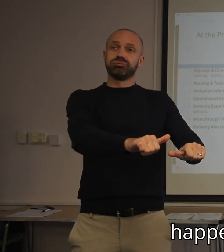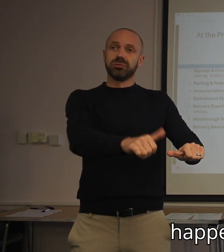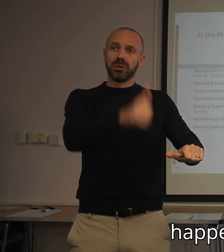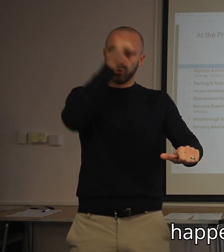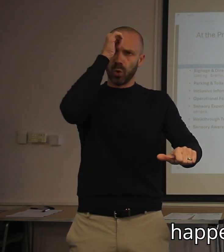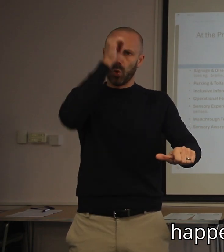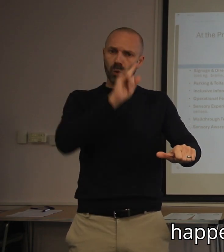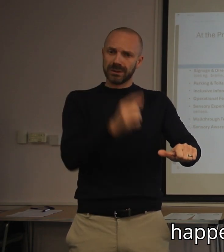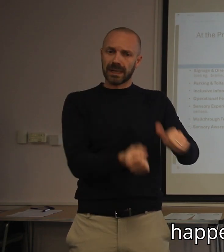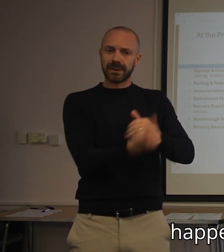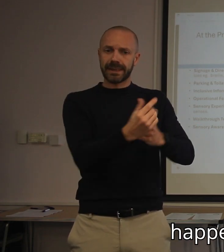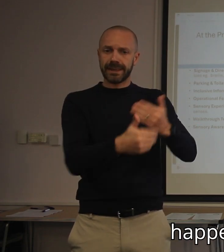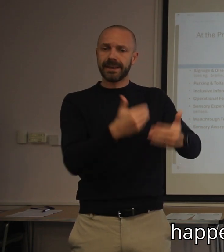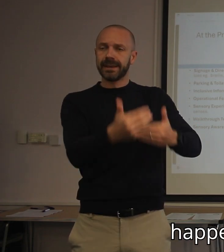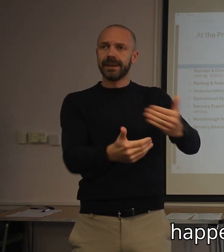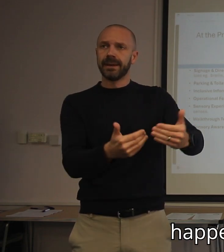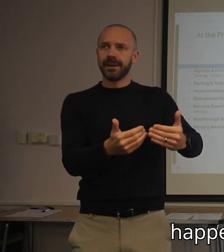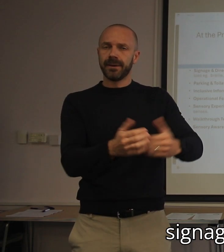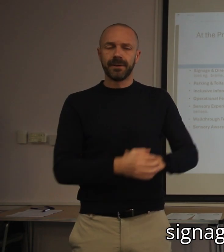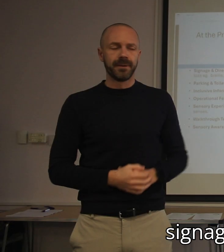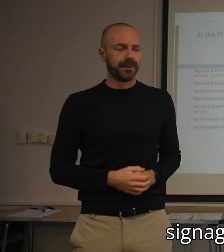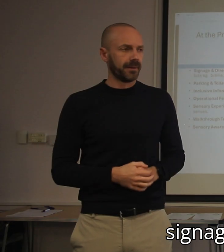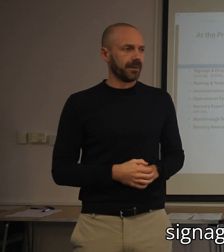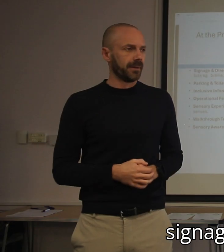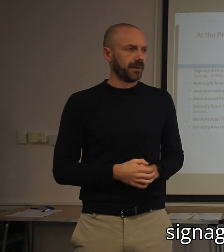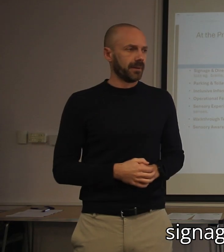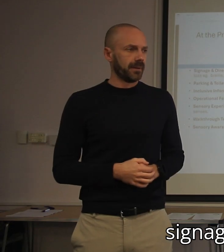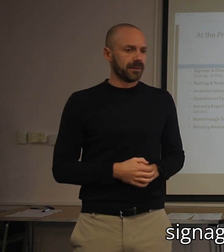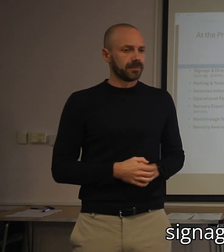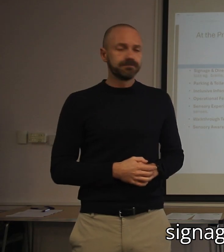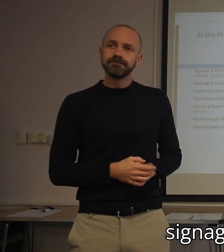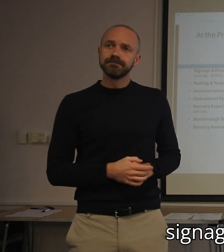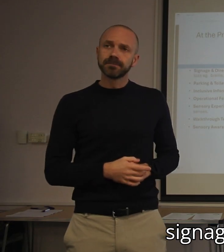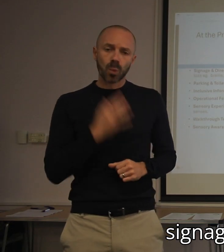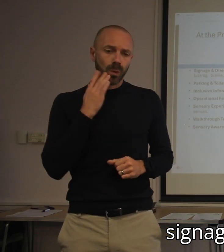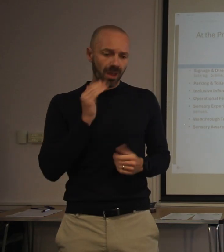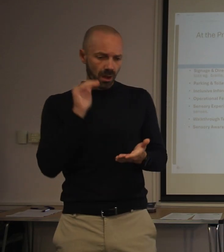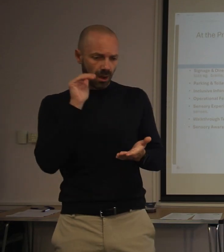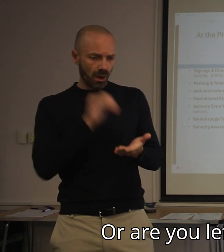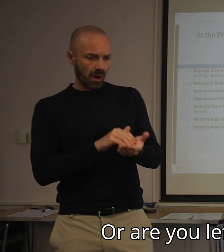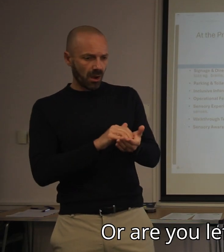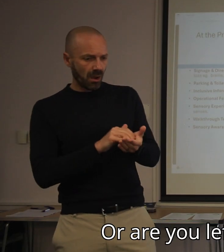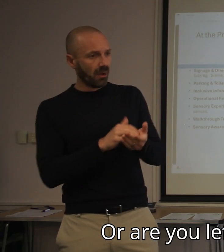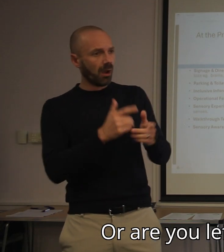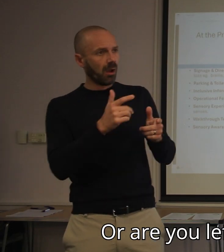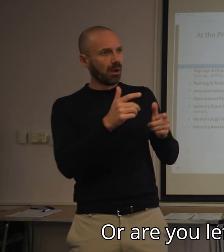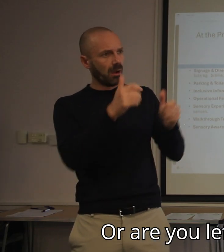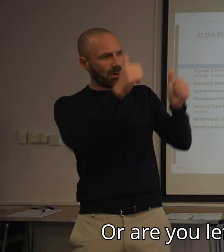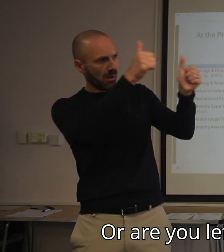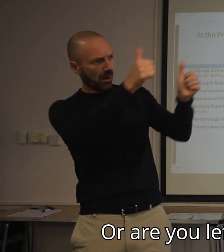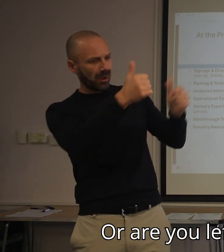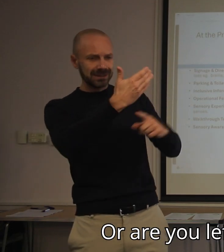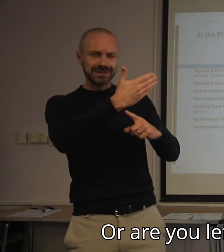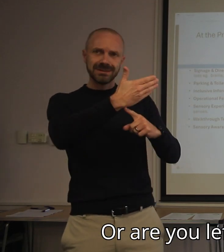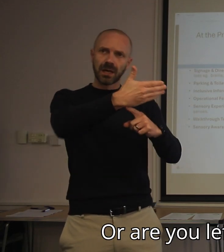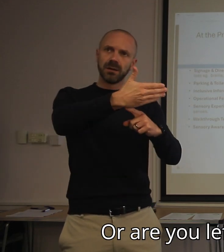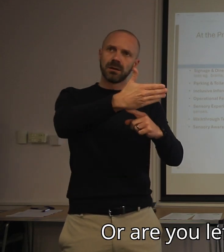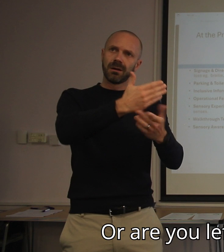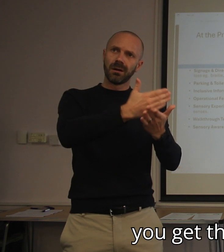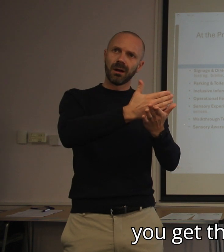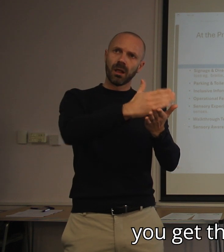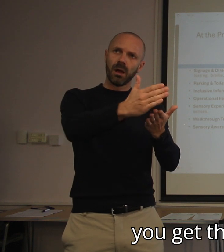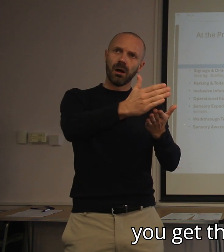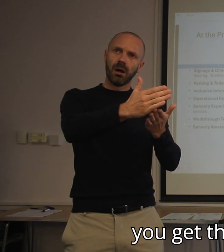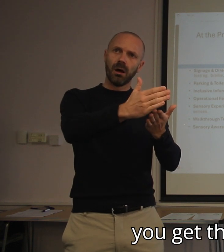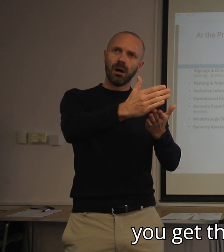happening there. So, is the signage there, is that clear? Or are you left to your own devices